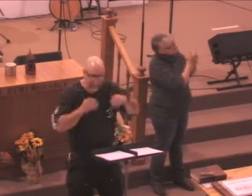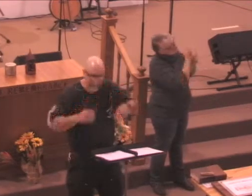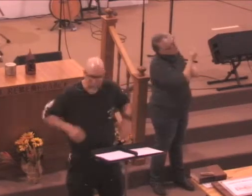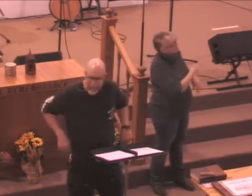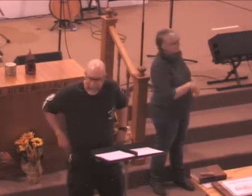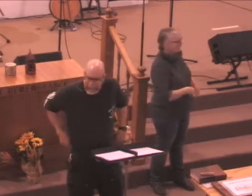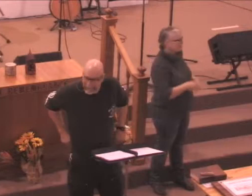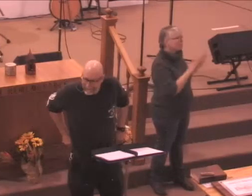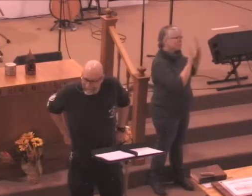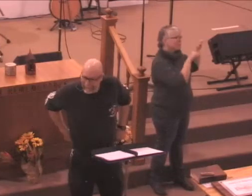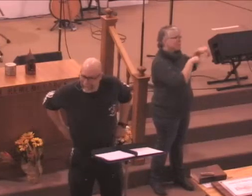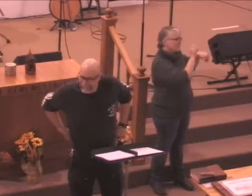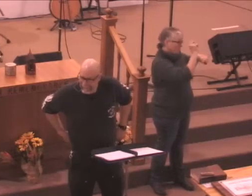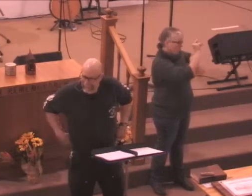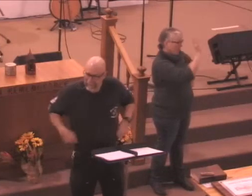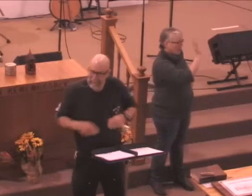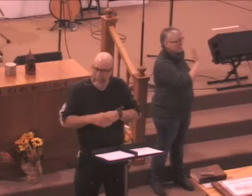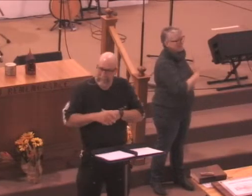It's okay.